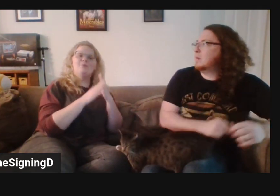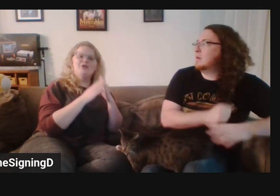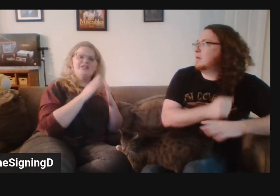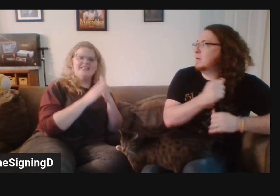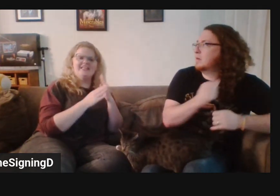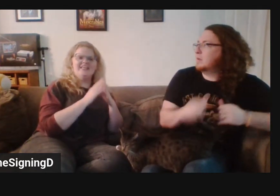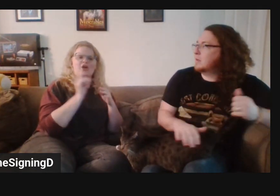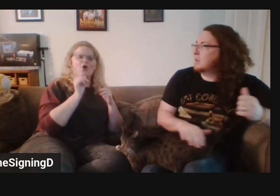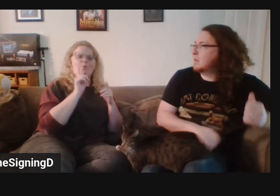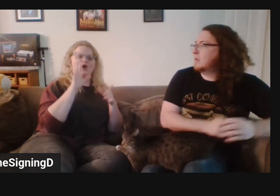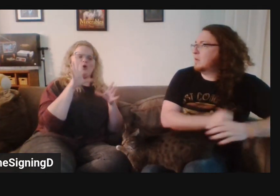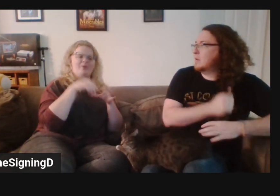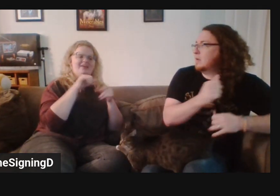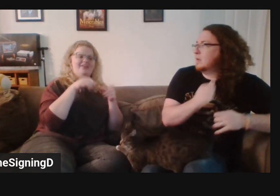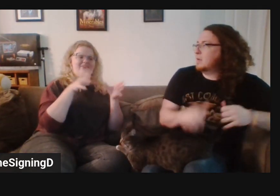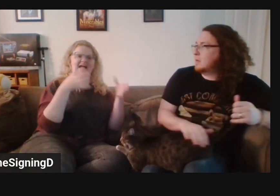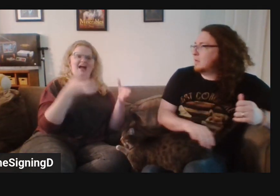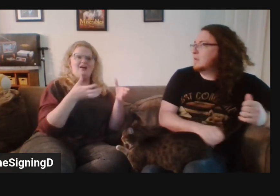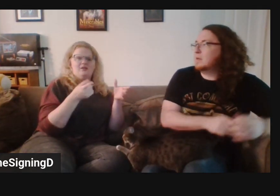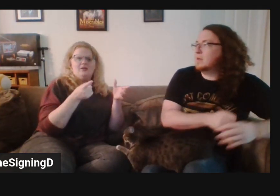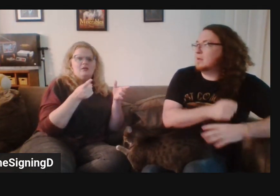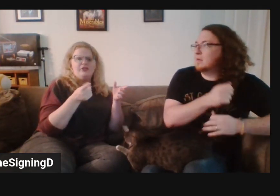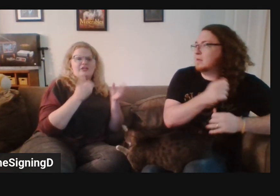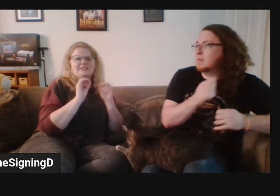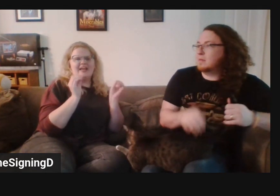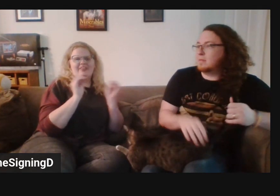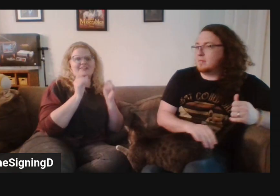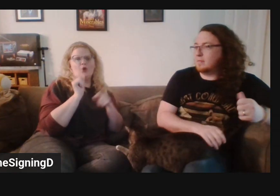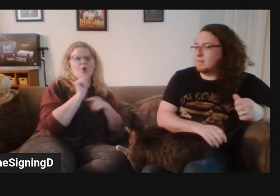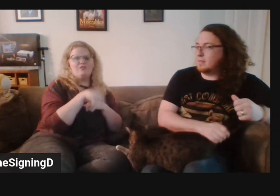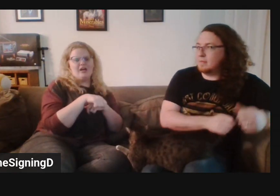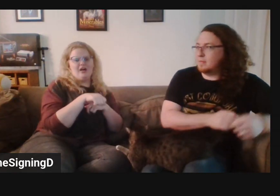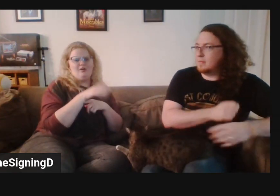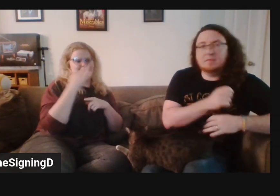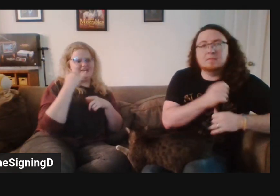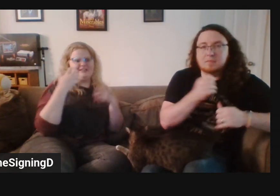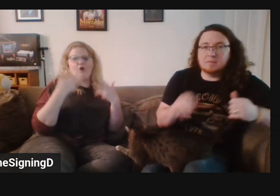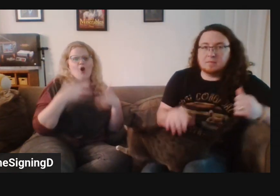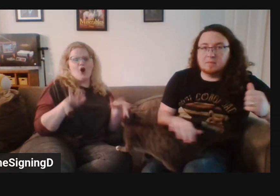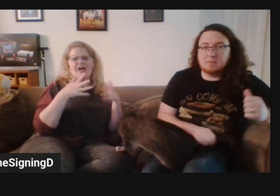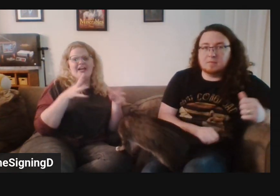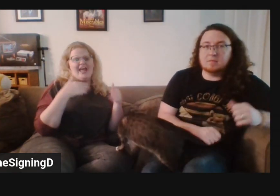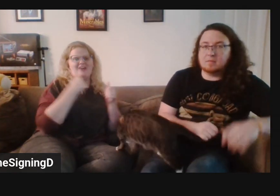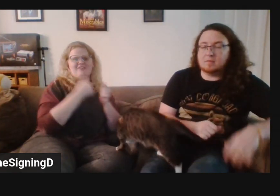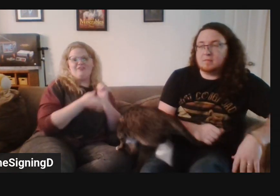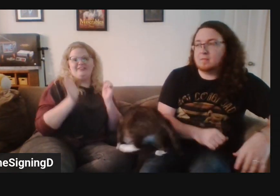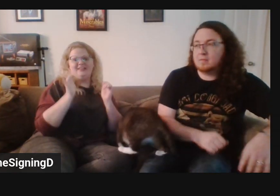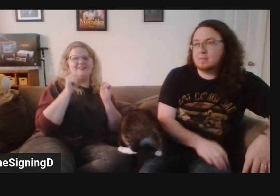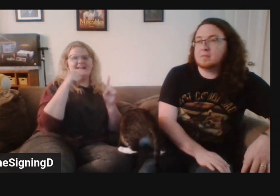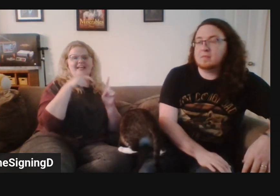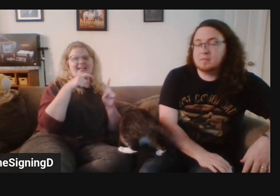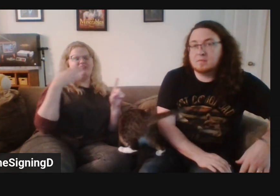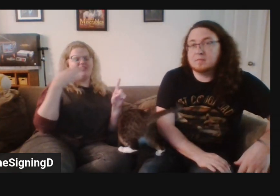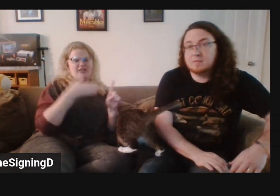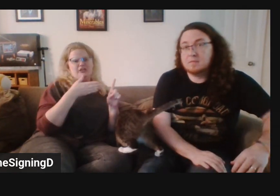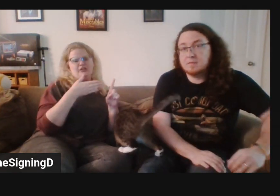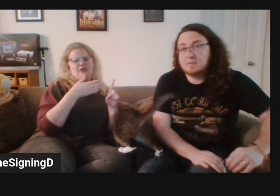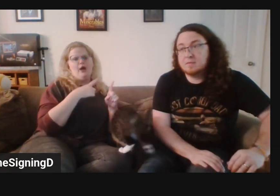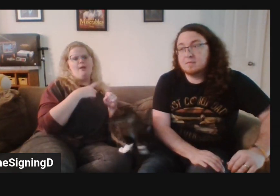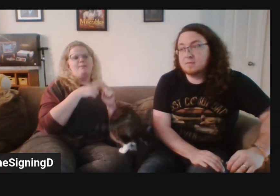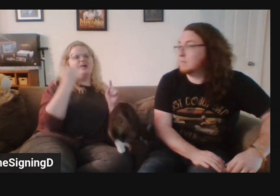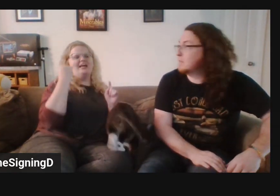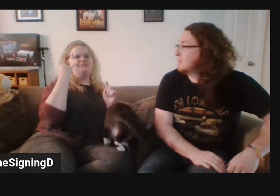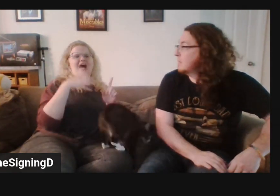a community where within that there's nothing to overcome because they already have everything they need